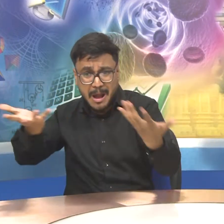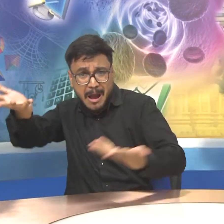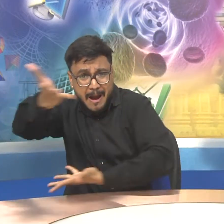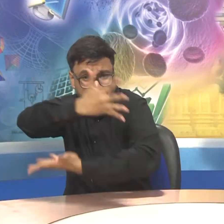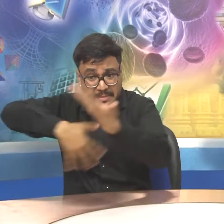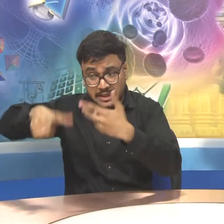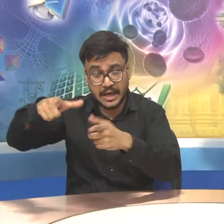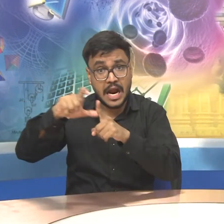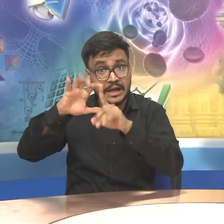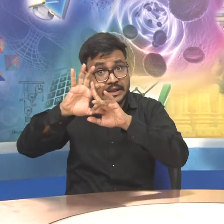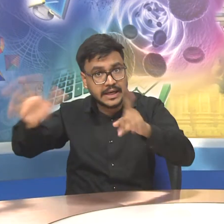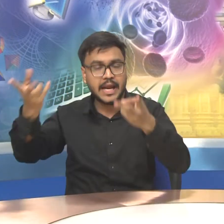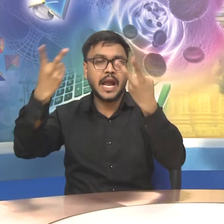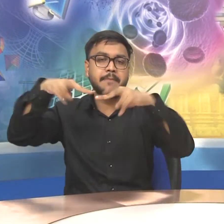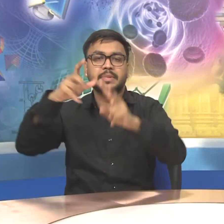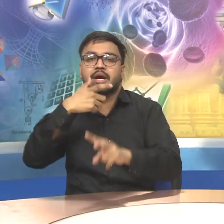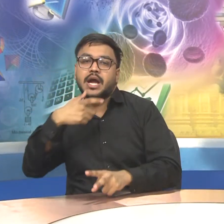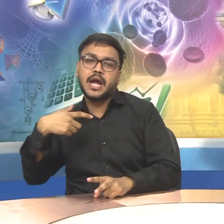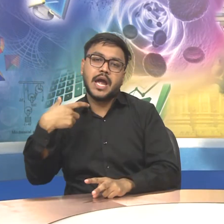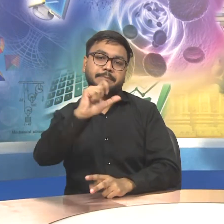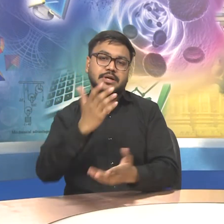rape, etc.